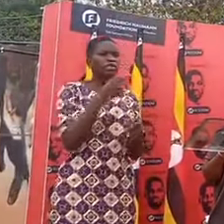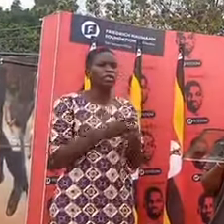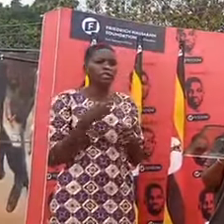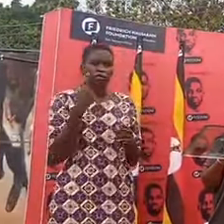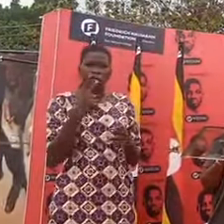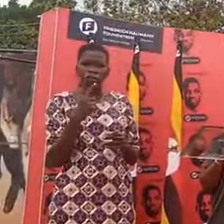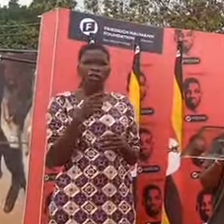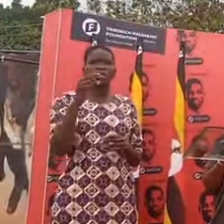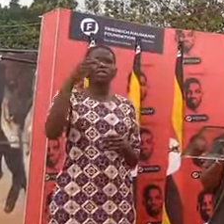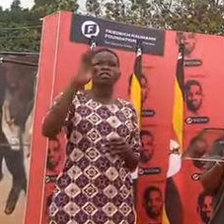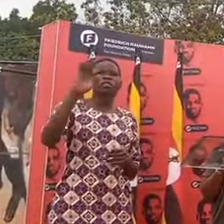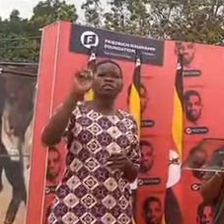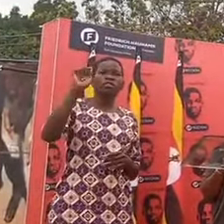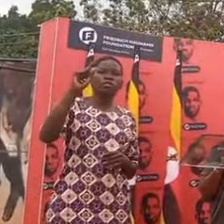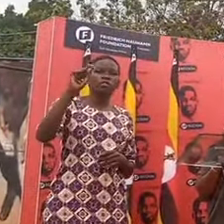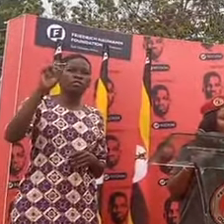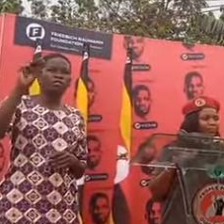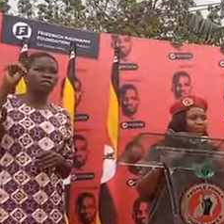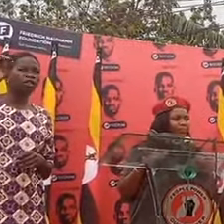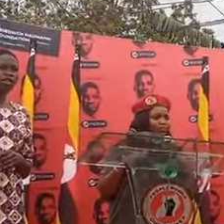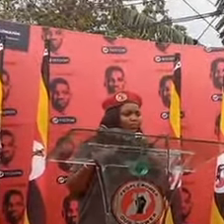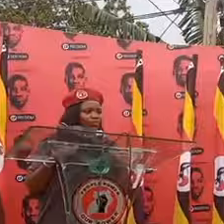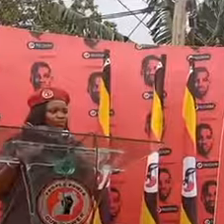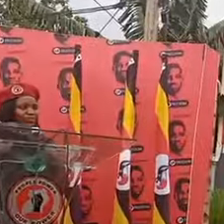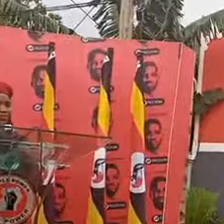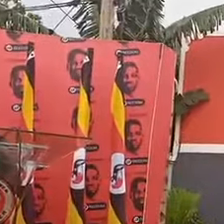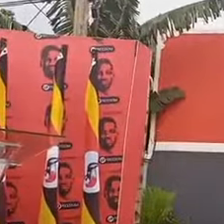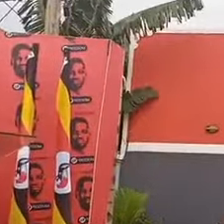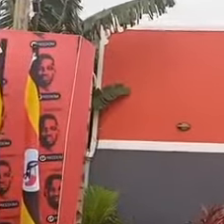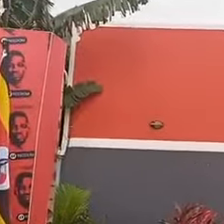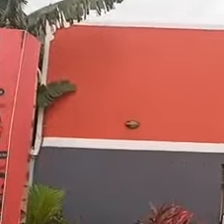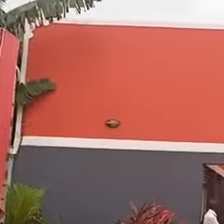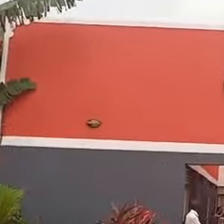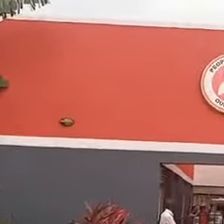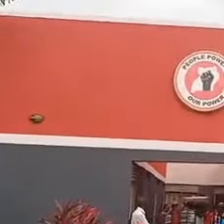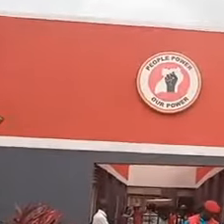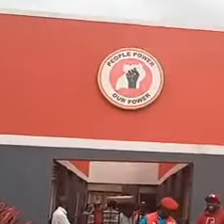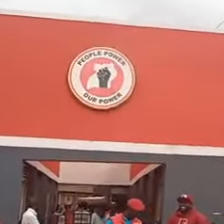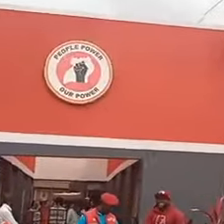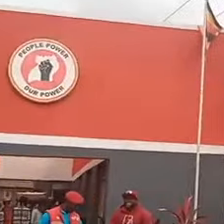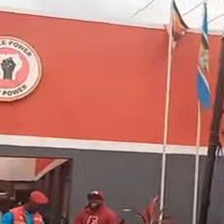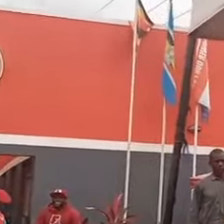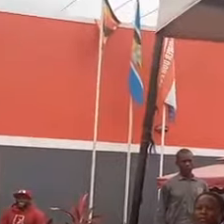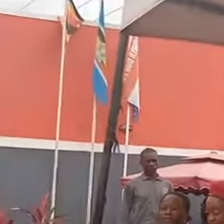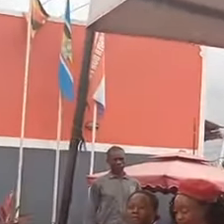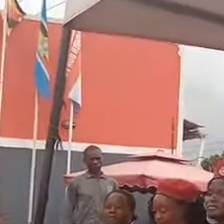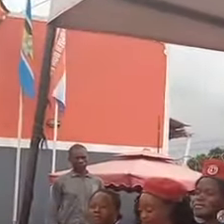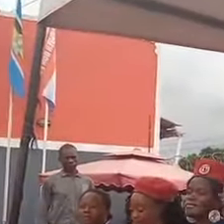Aspiring woman counselor, Barbara Durant.